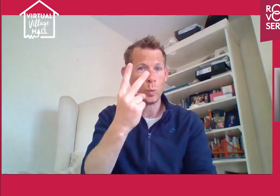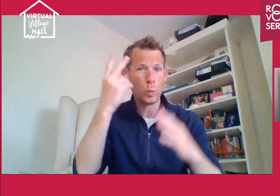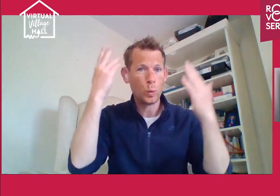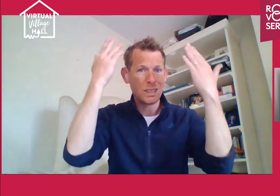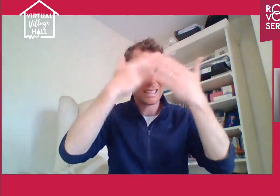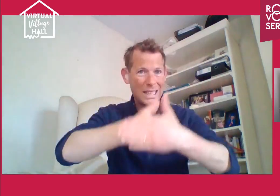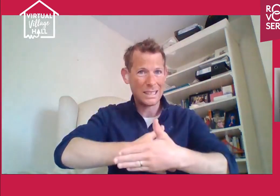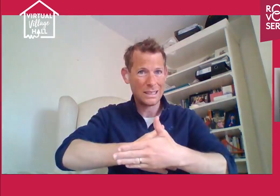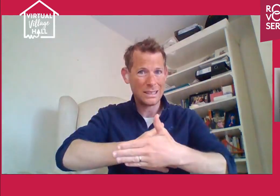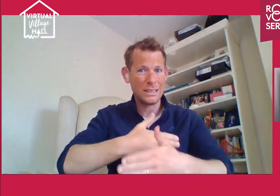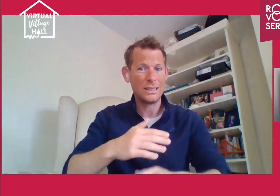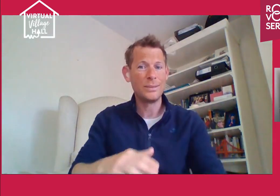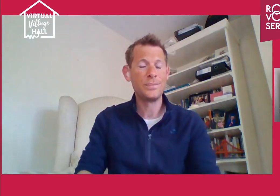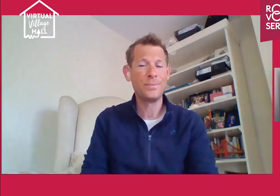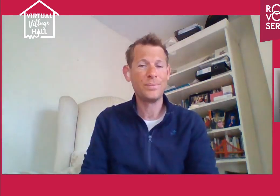van for 2 nights.